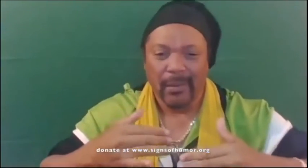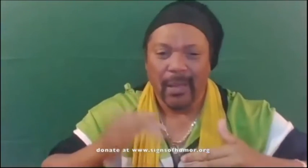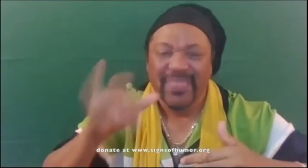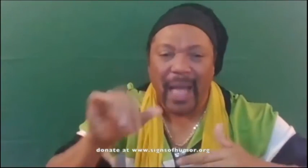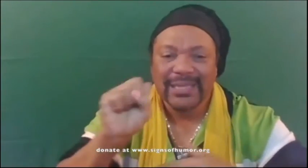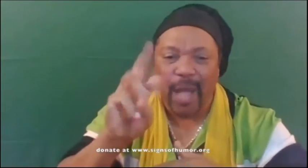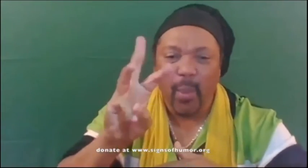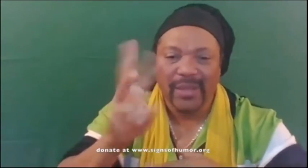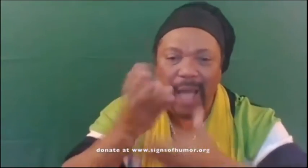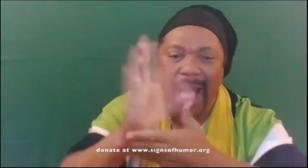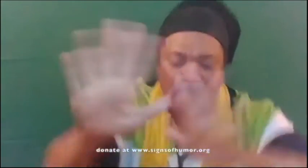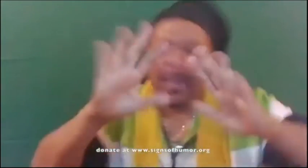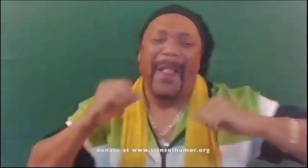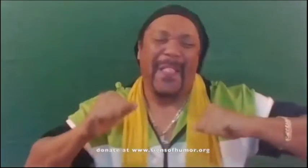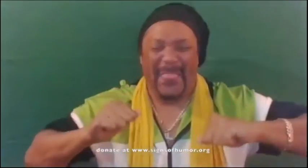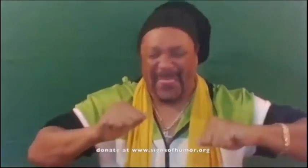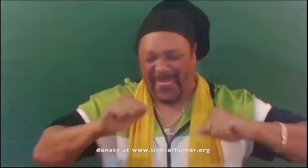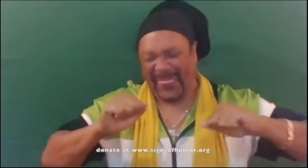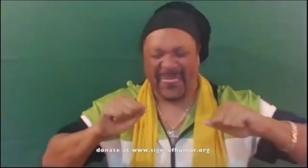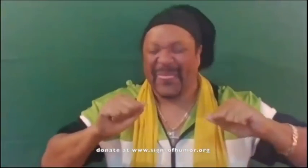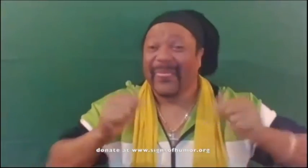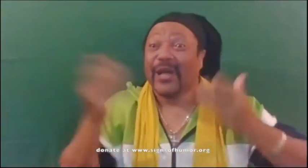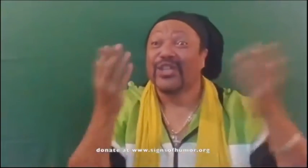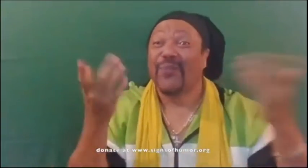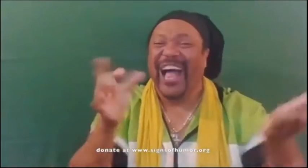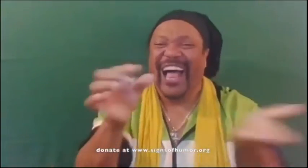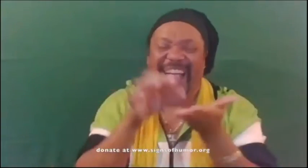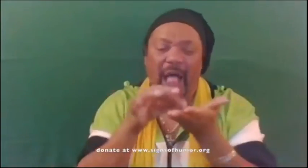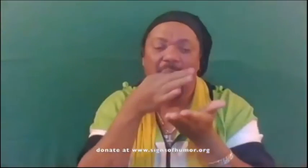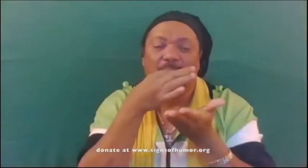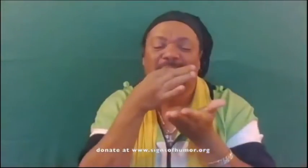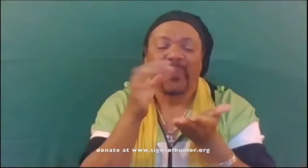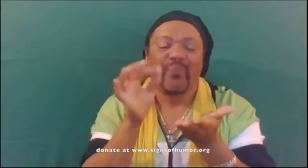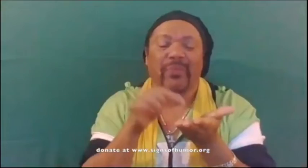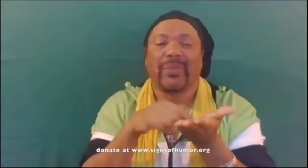It's the advantages of being deaf. That's all I'm saying. It's only on Southwest, but there's no judgment.